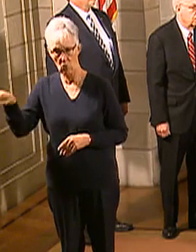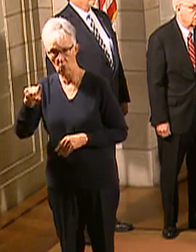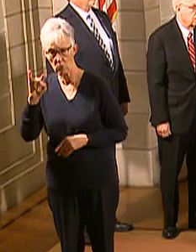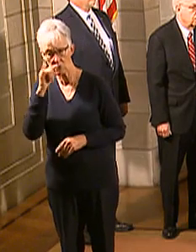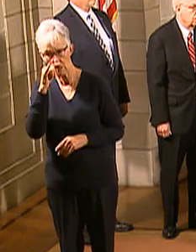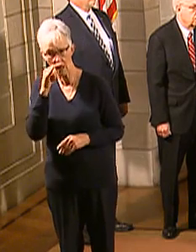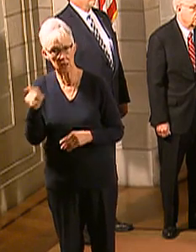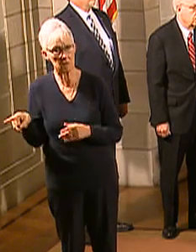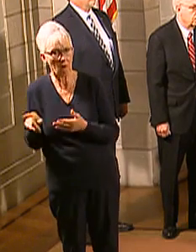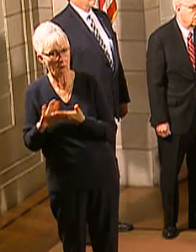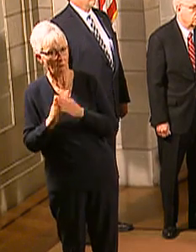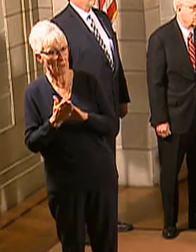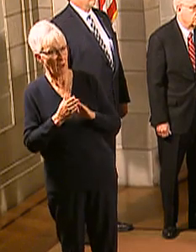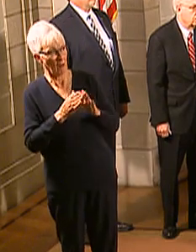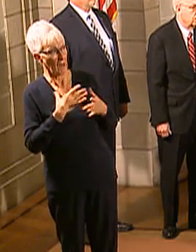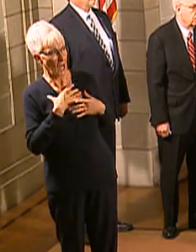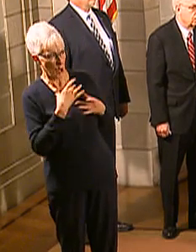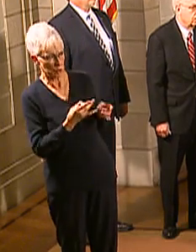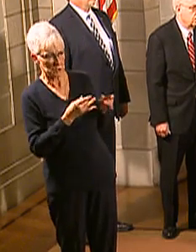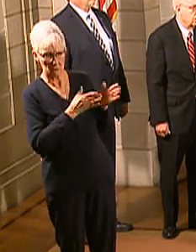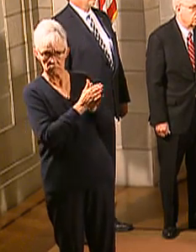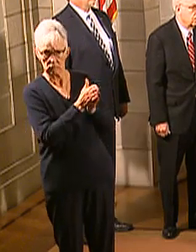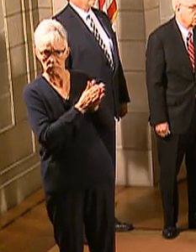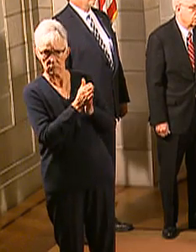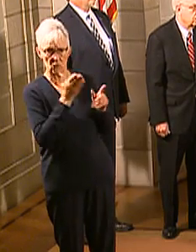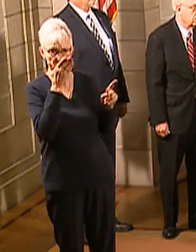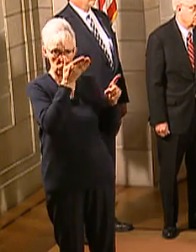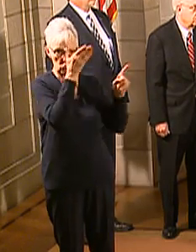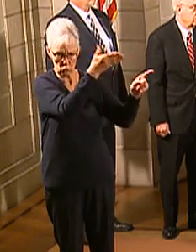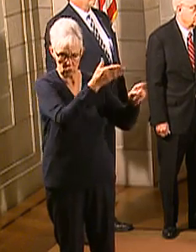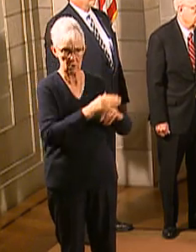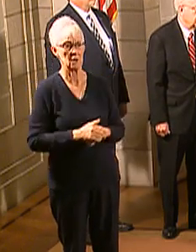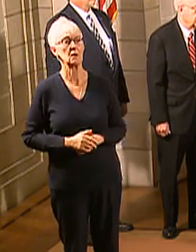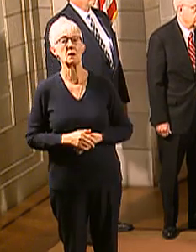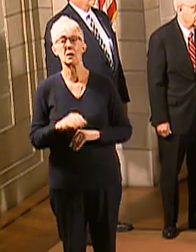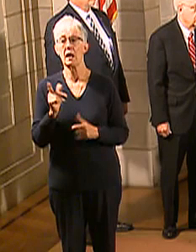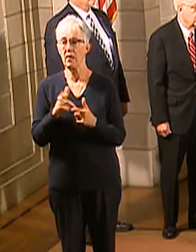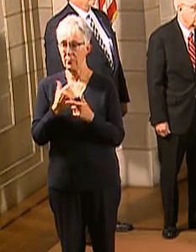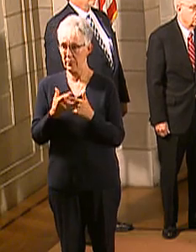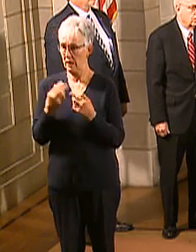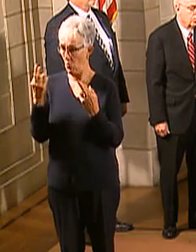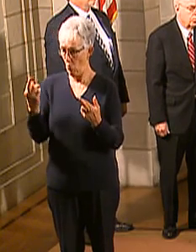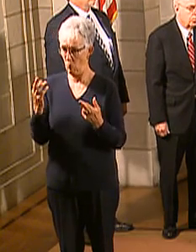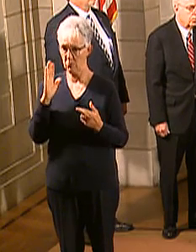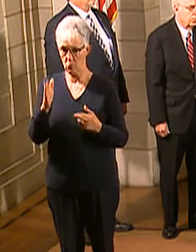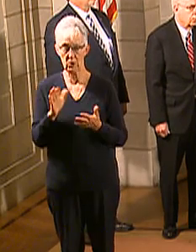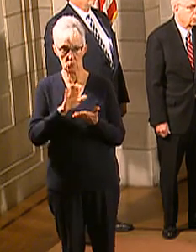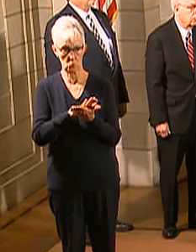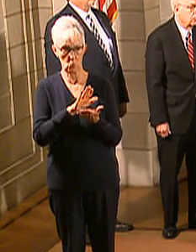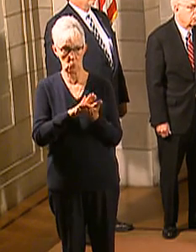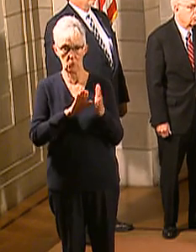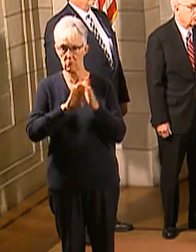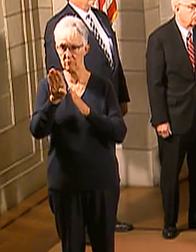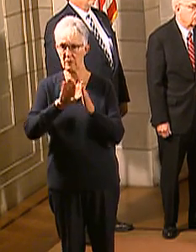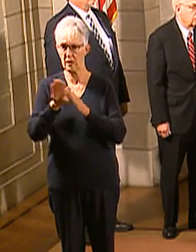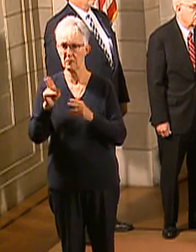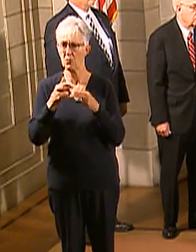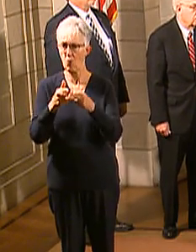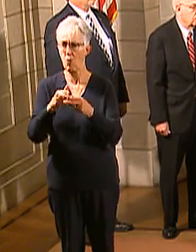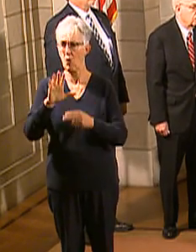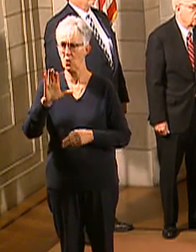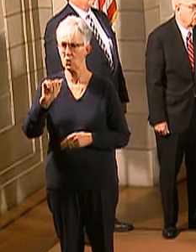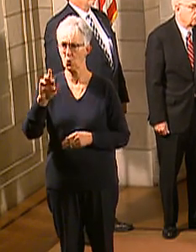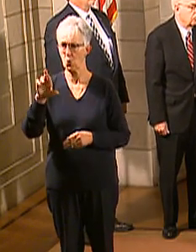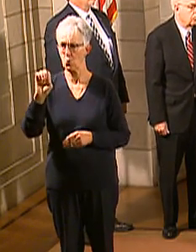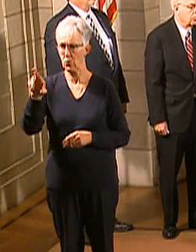then hopefully pursue that into a career academy like they've got in Grand Island to be able to start getting more hands-on work and then potentially